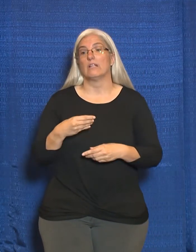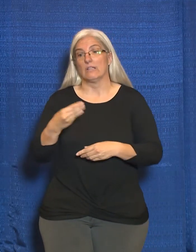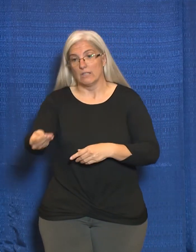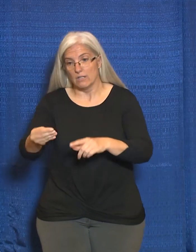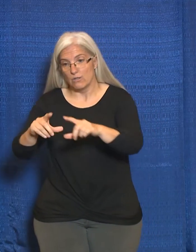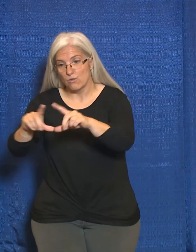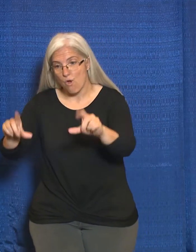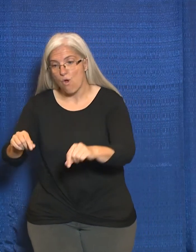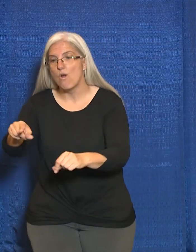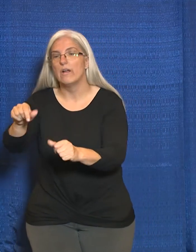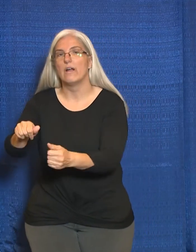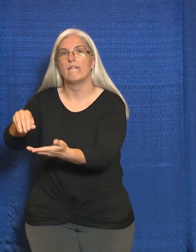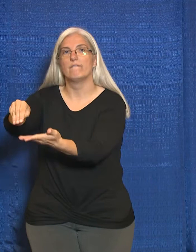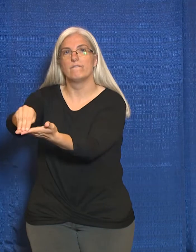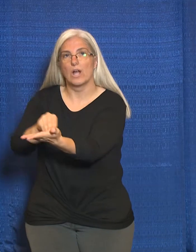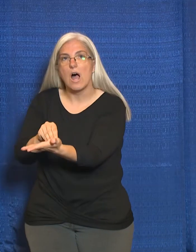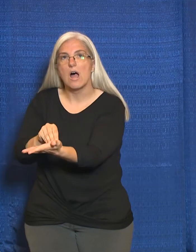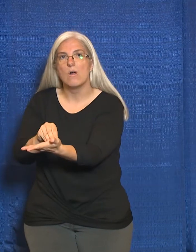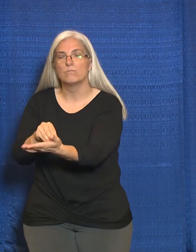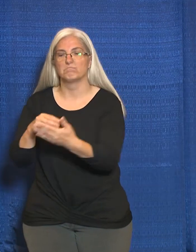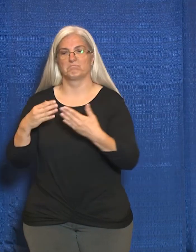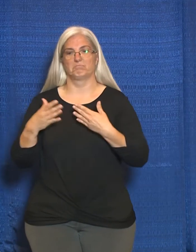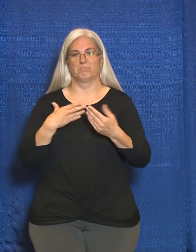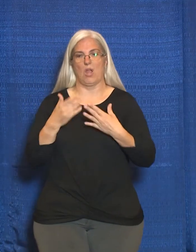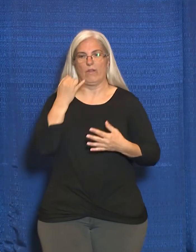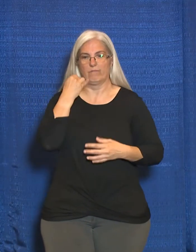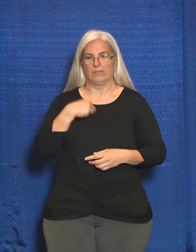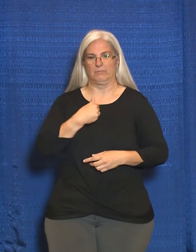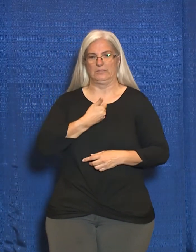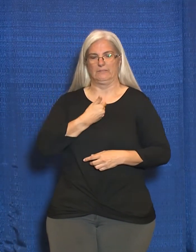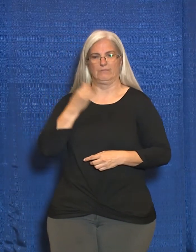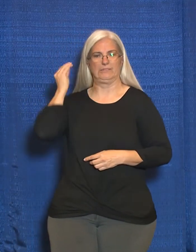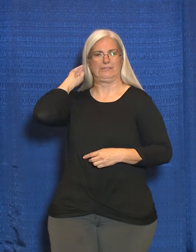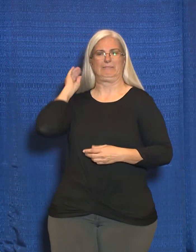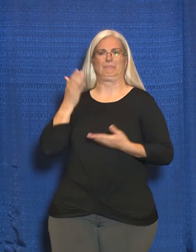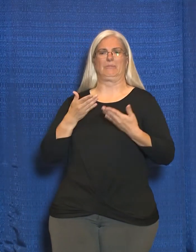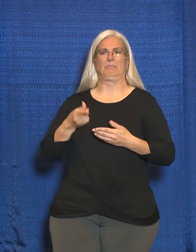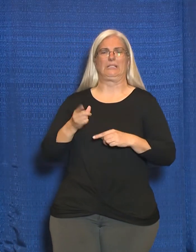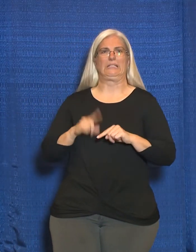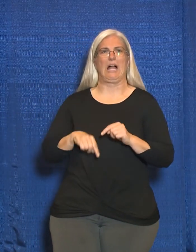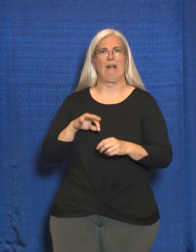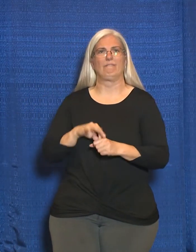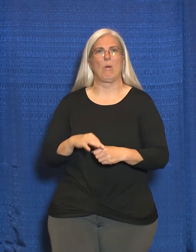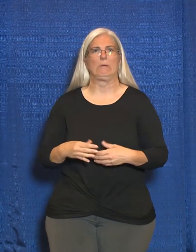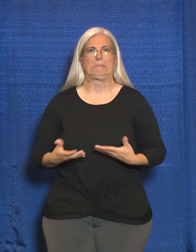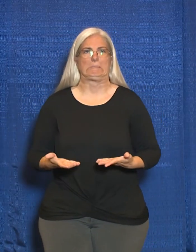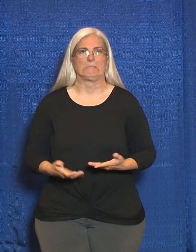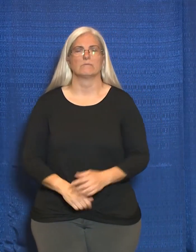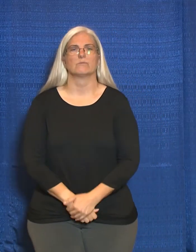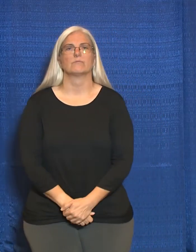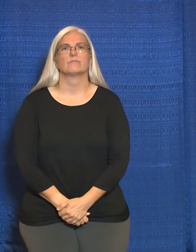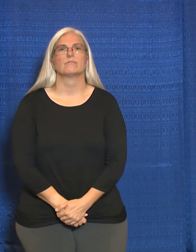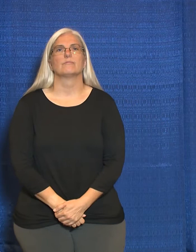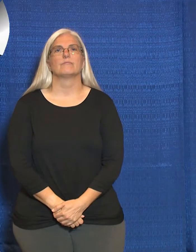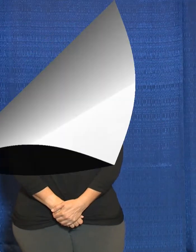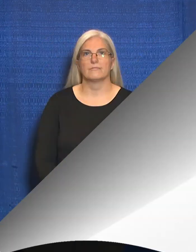You must allow them to complete a VRC even if you are not sure they are eligible to